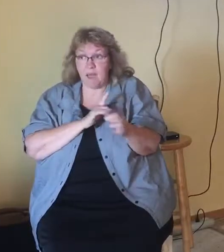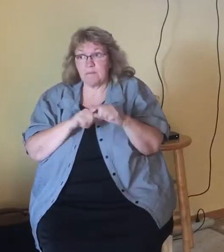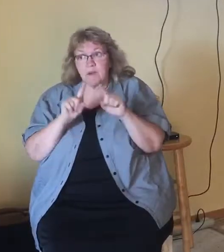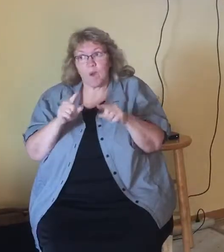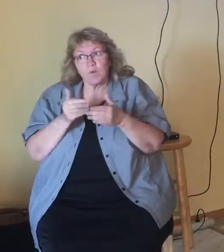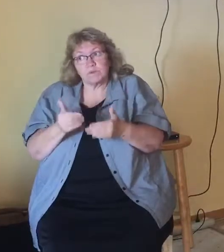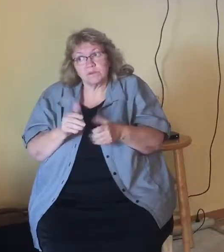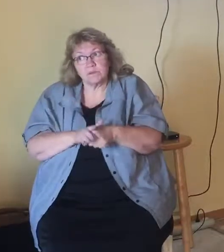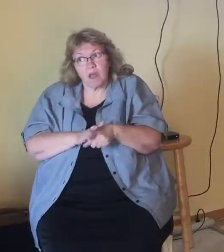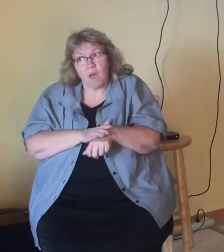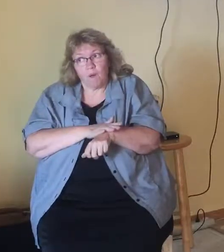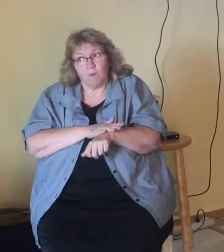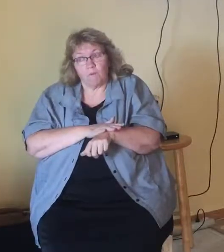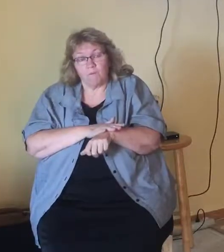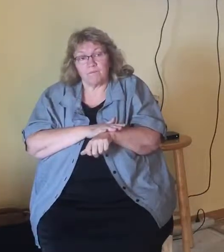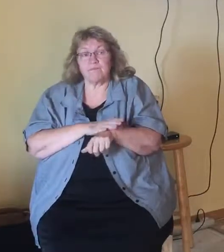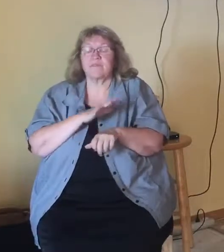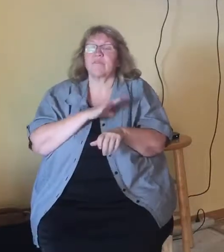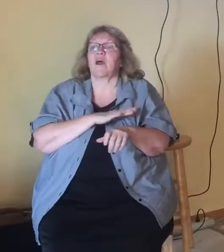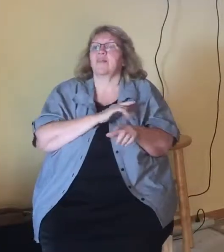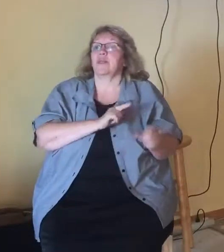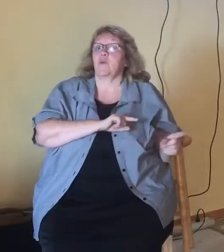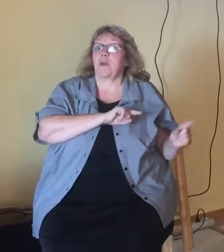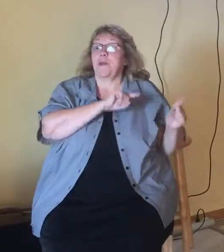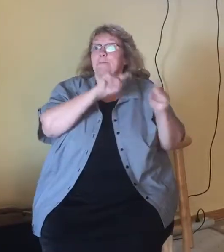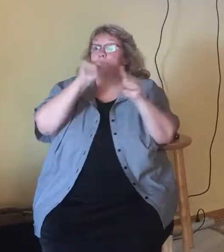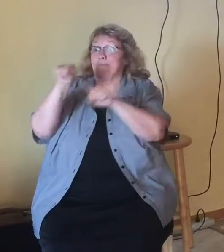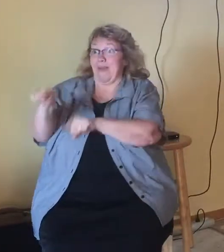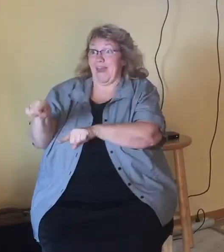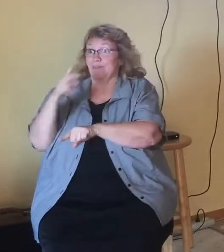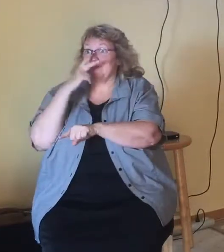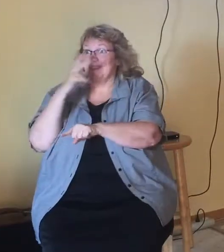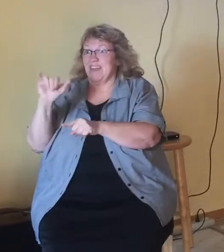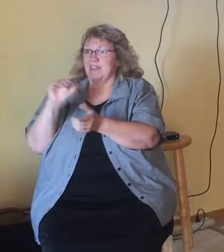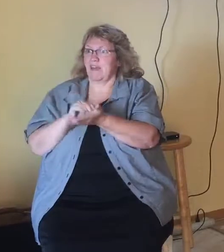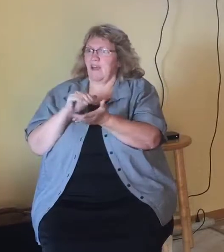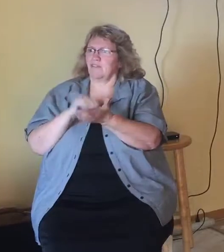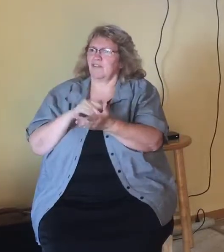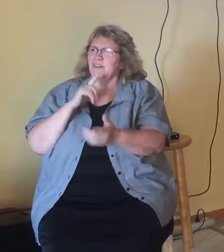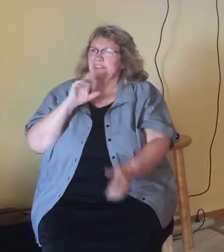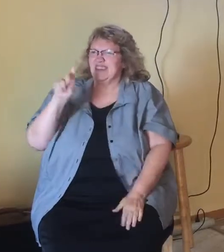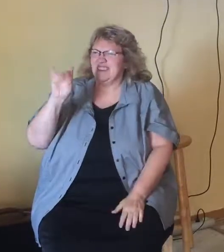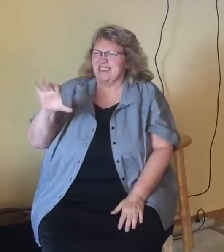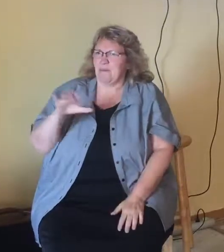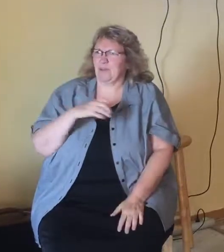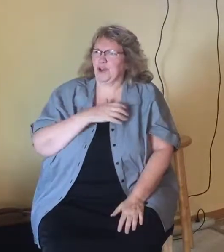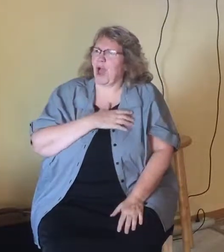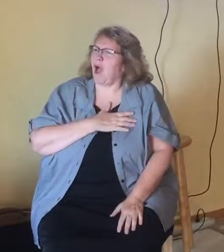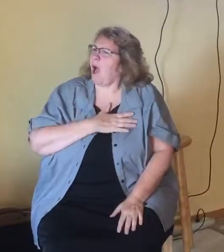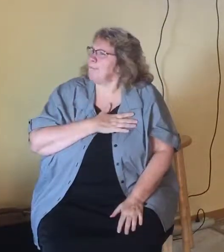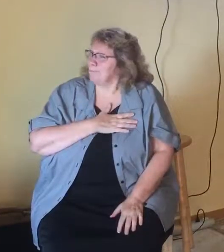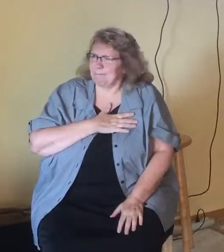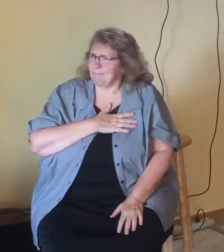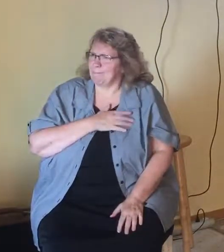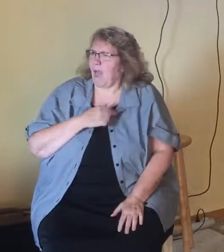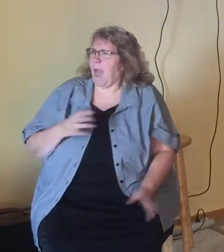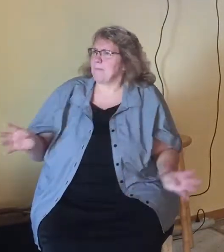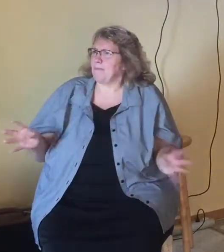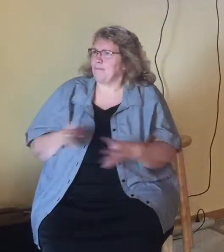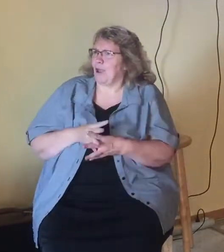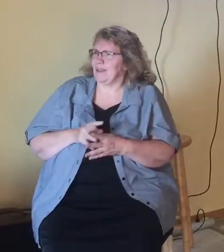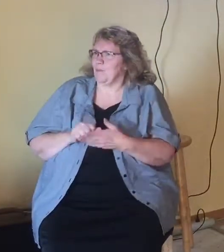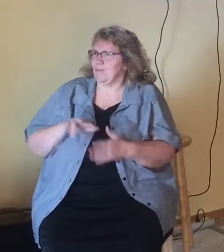go slow." Then I went back to my ulcerative colitis doctor and said, in December, I was like, "I'm pregnant with